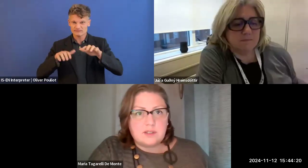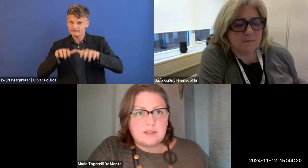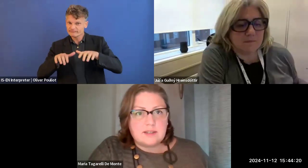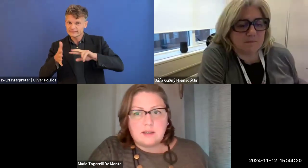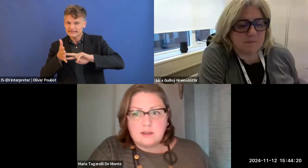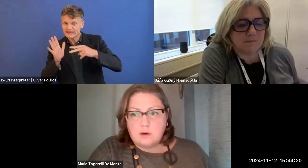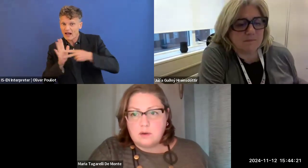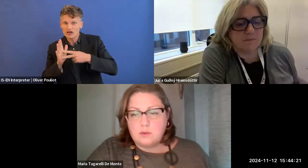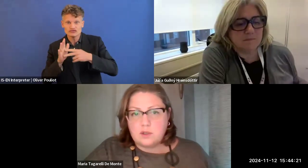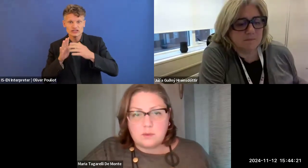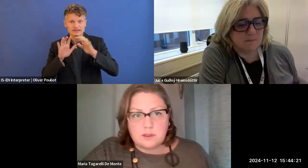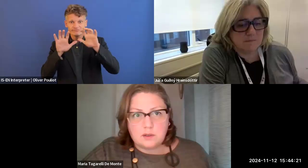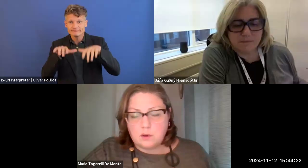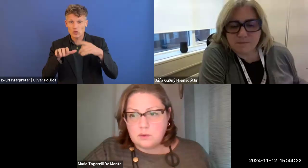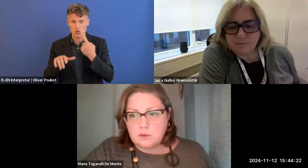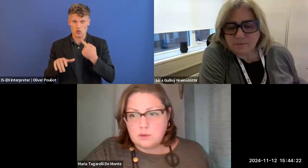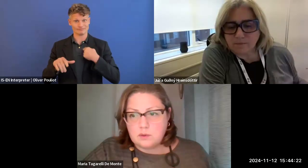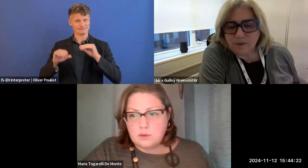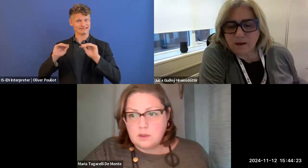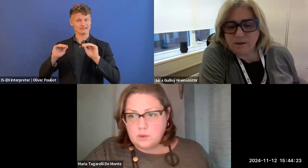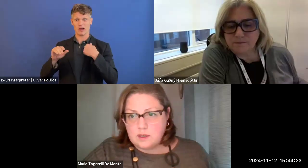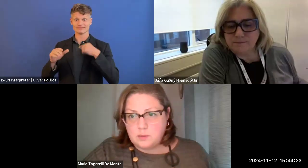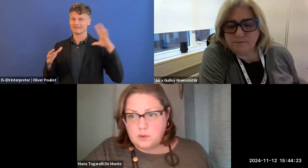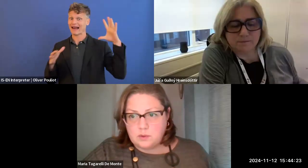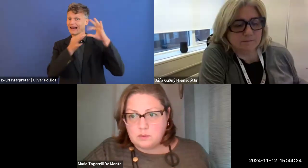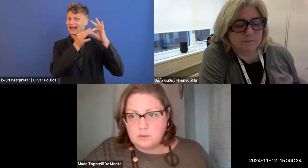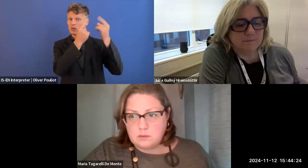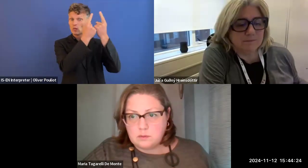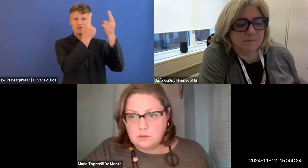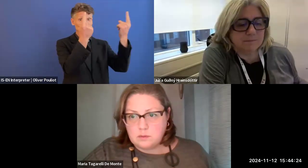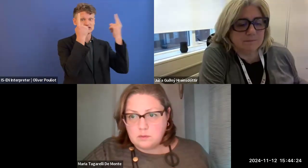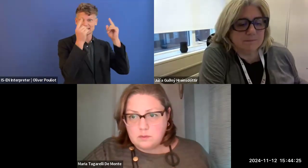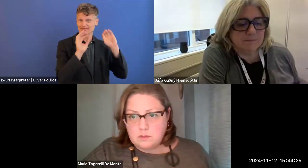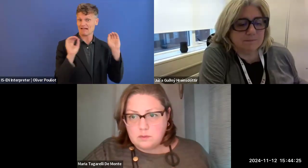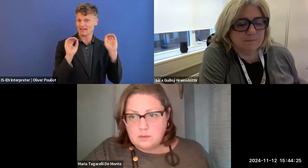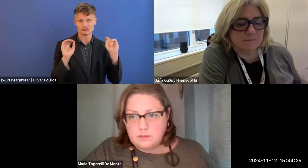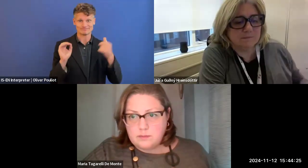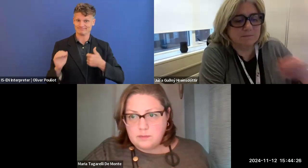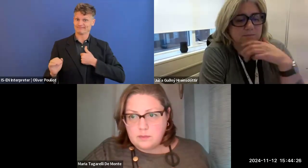a university setting or are working with their own tools, I suppose.